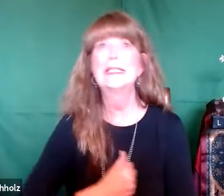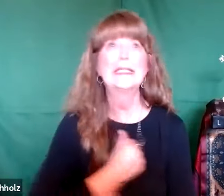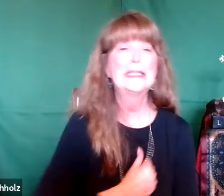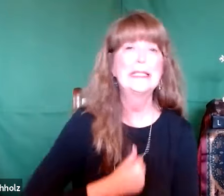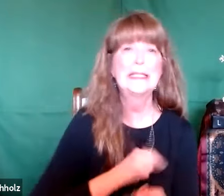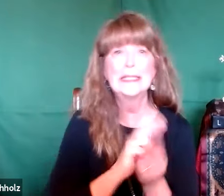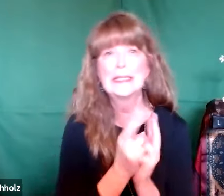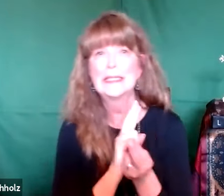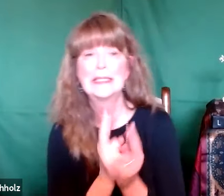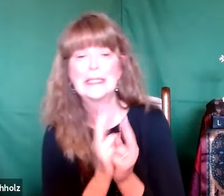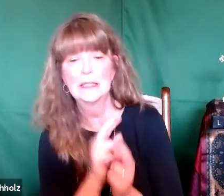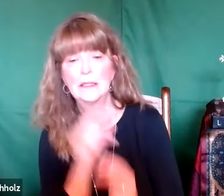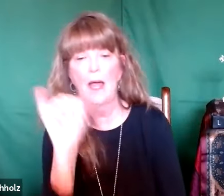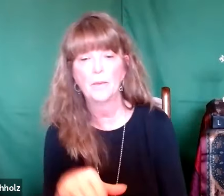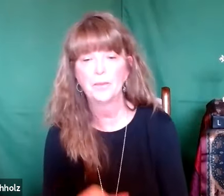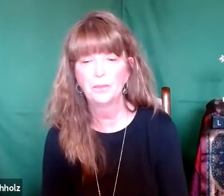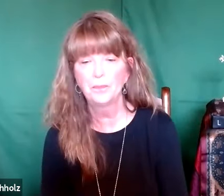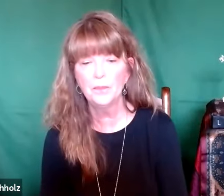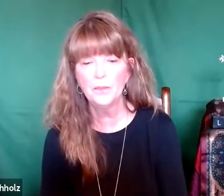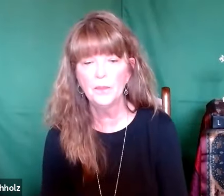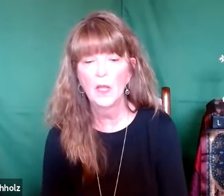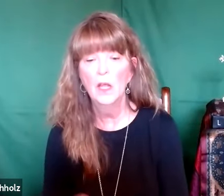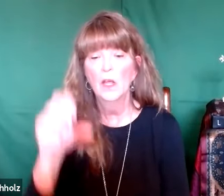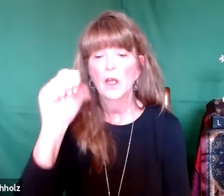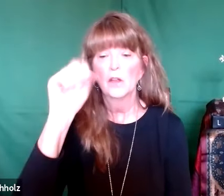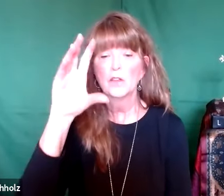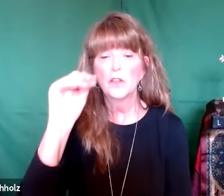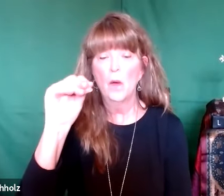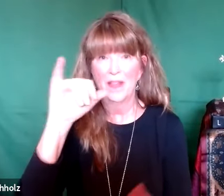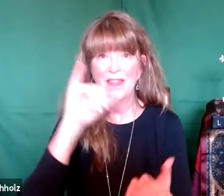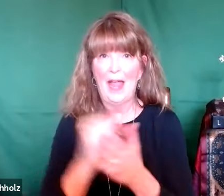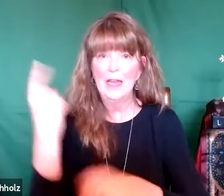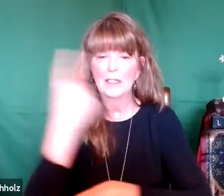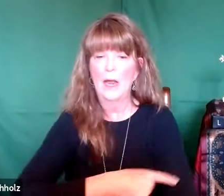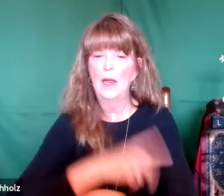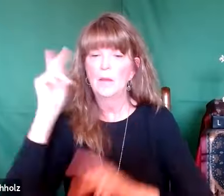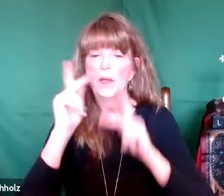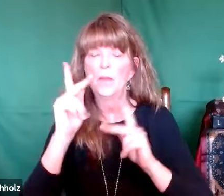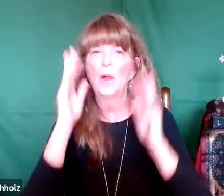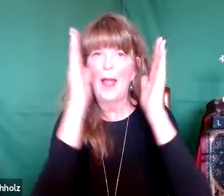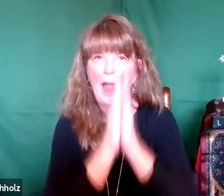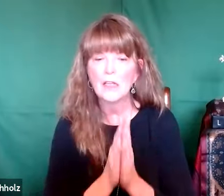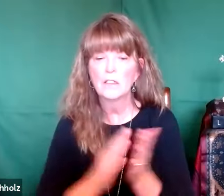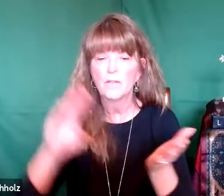the 24 hours period of time when the Jewish people repent of their sins. So on that